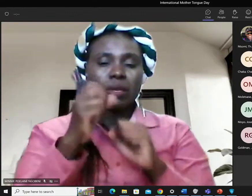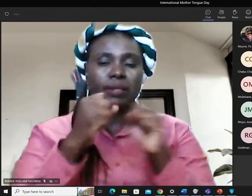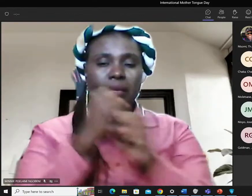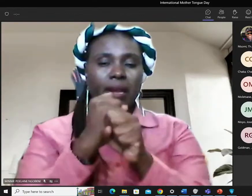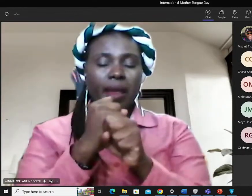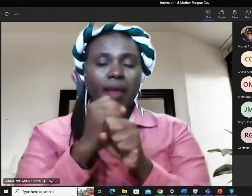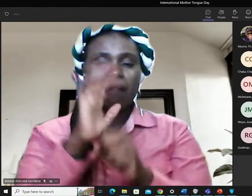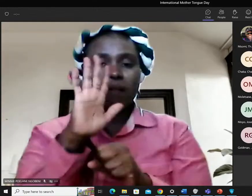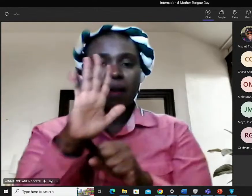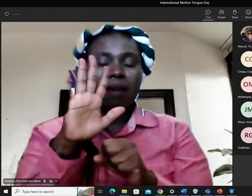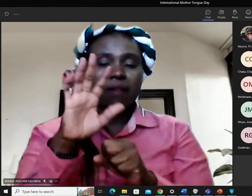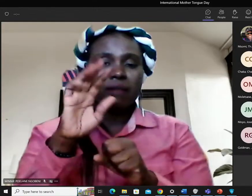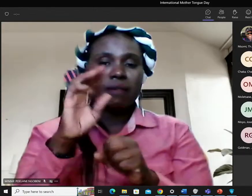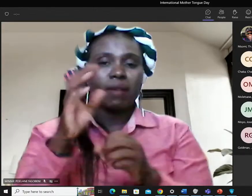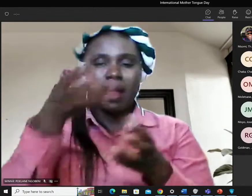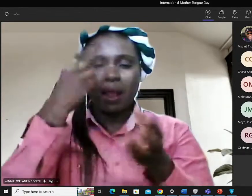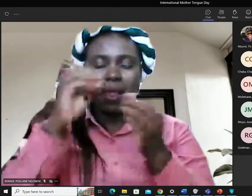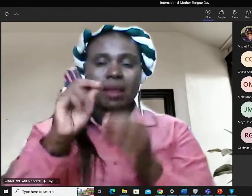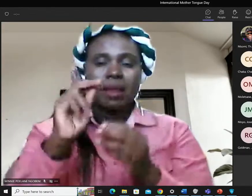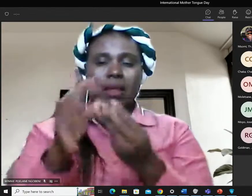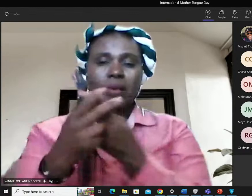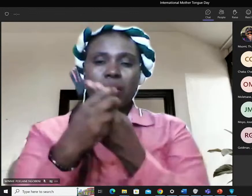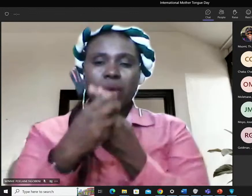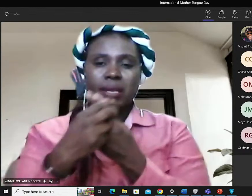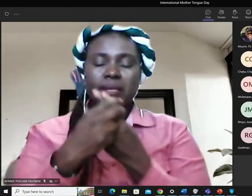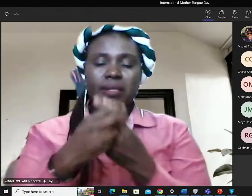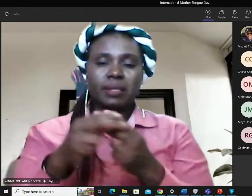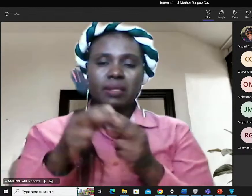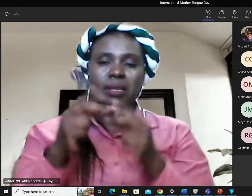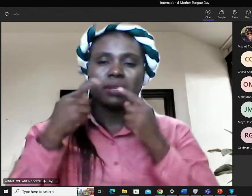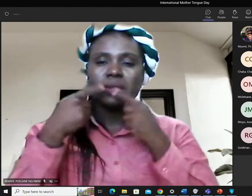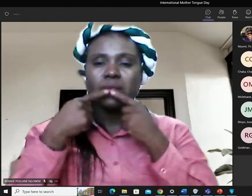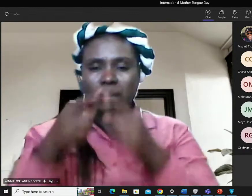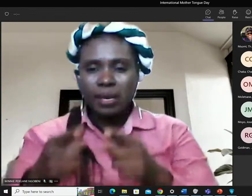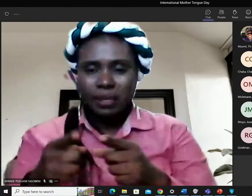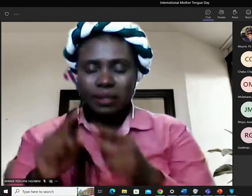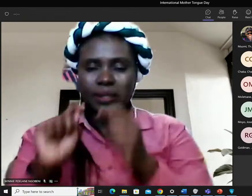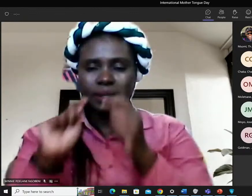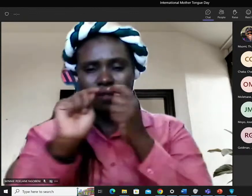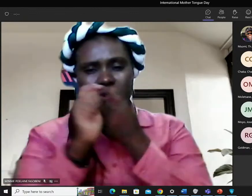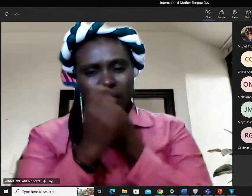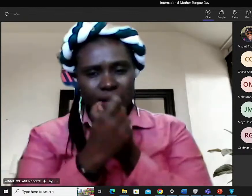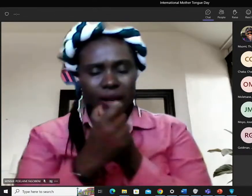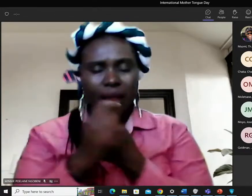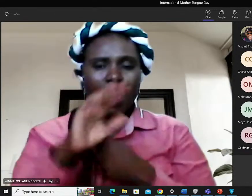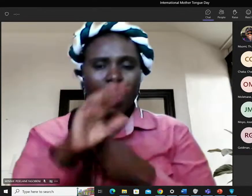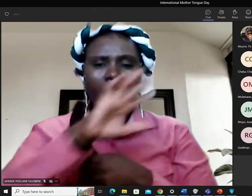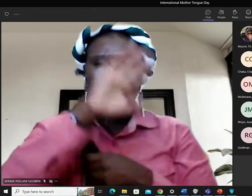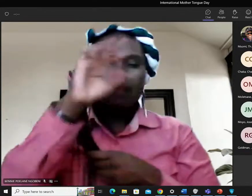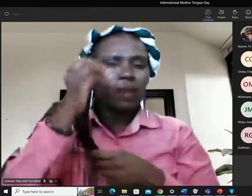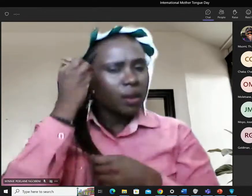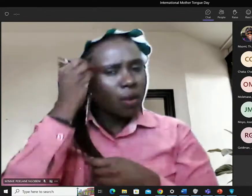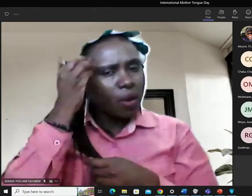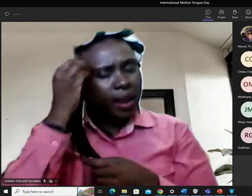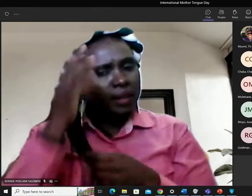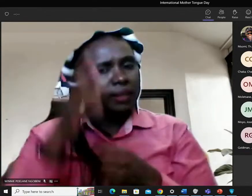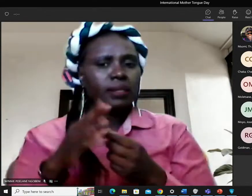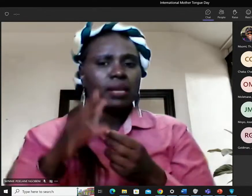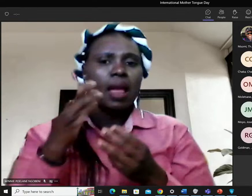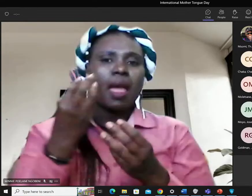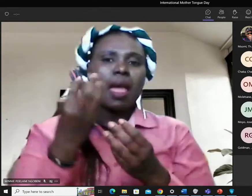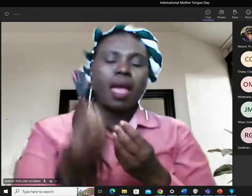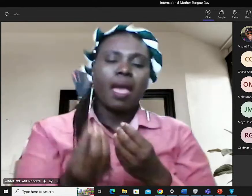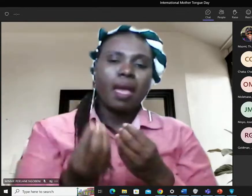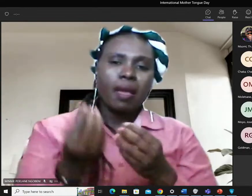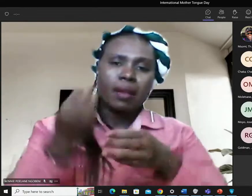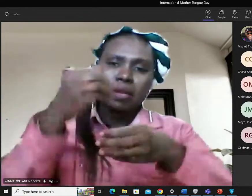learning units, the first being an introduction to curriculum transformation and African knowledge systems. We look at inclusivity